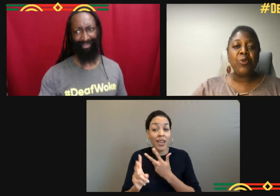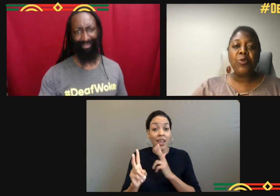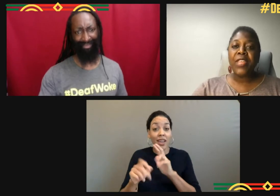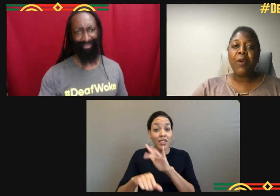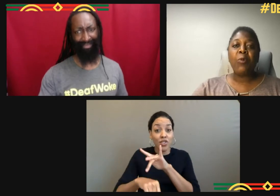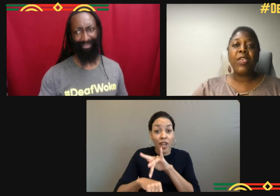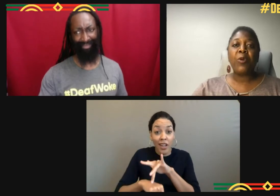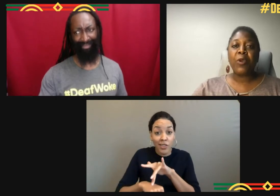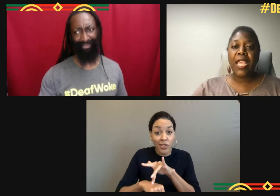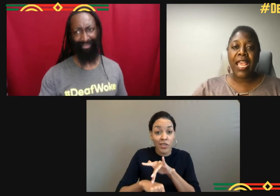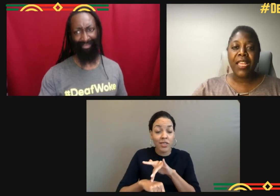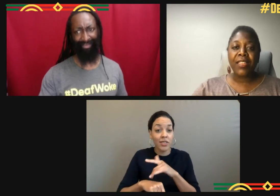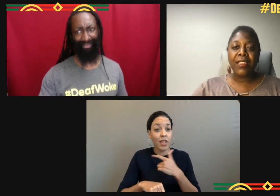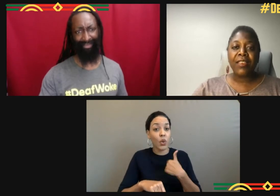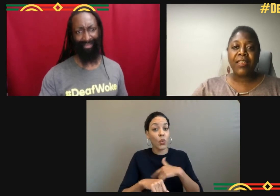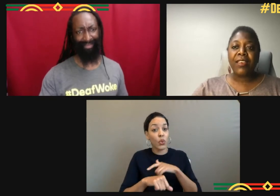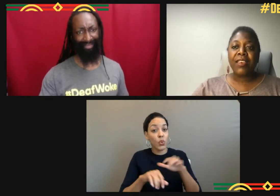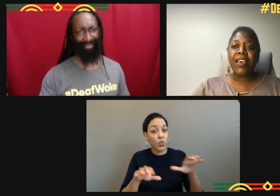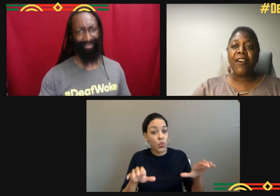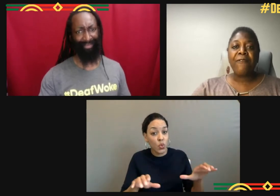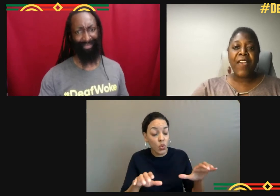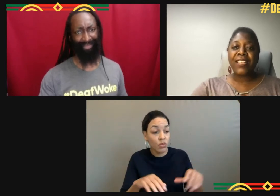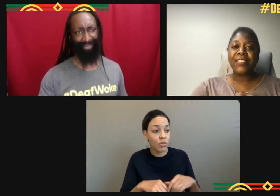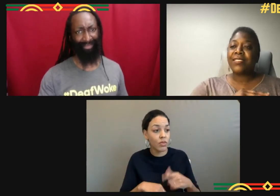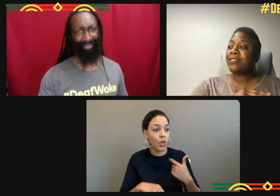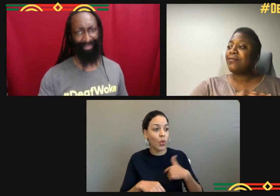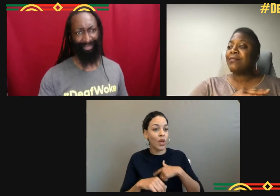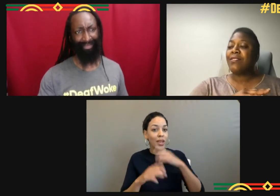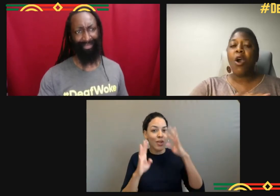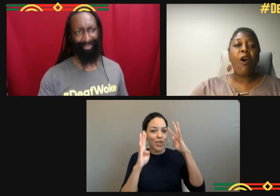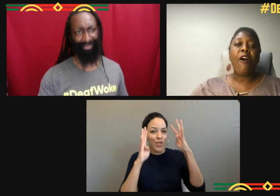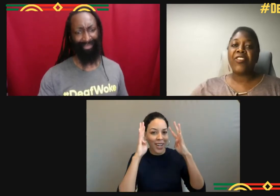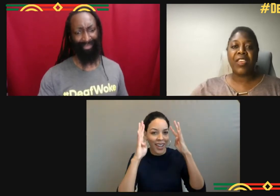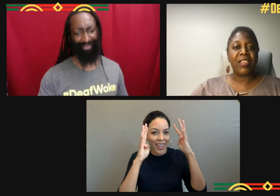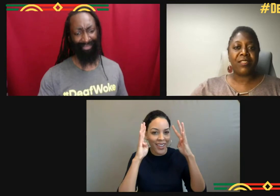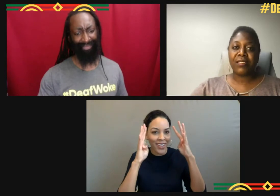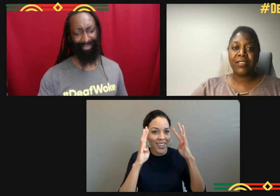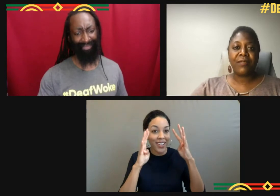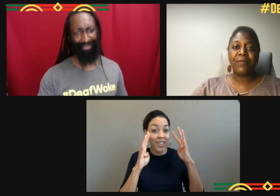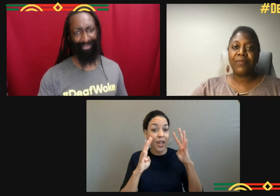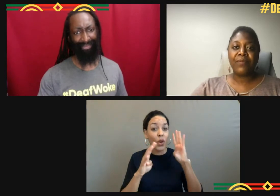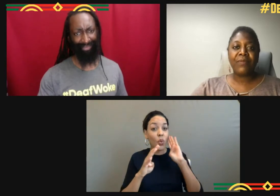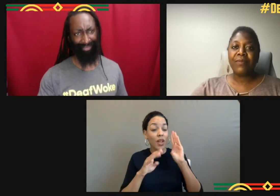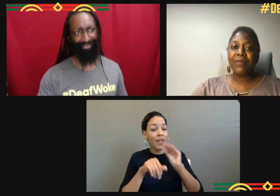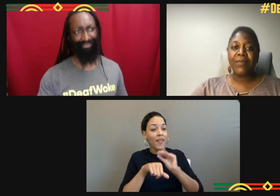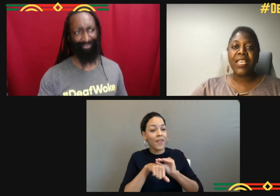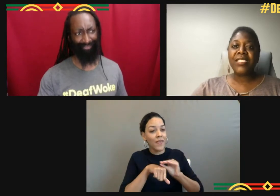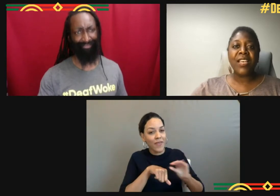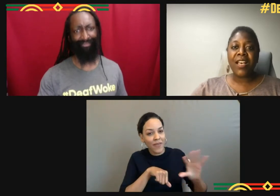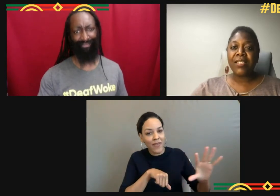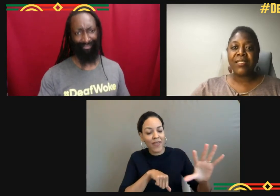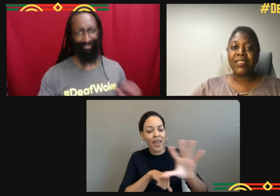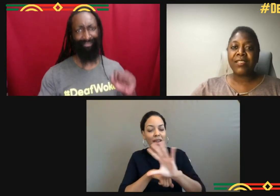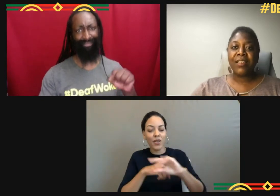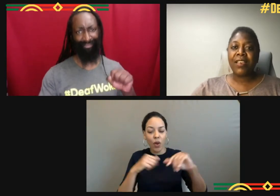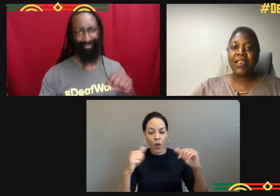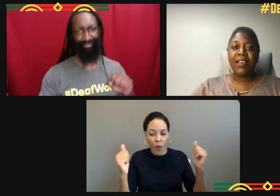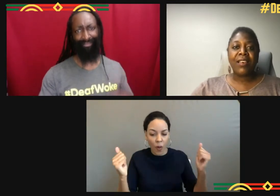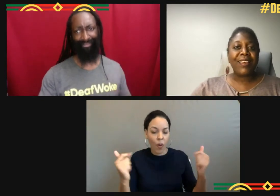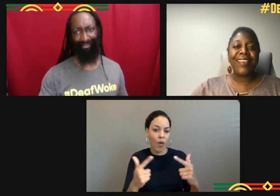do, that we create, affects all things. It